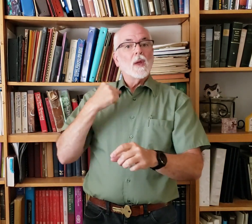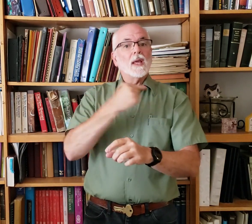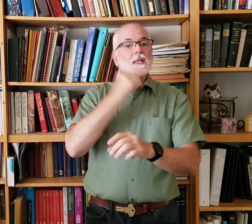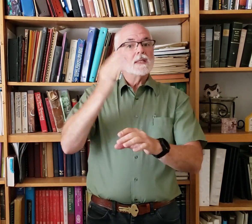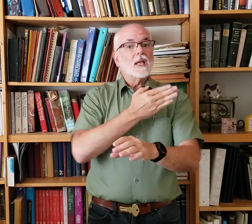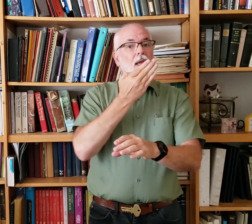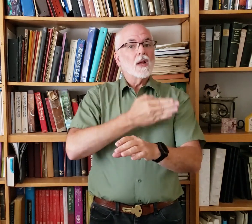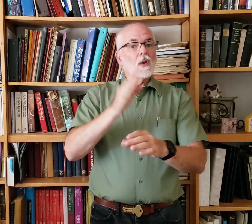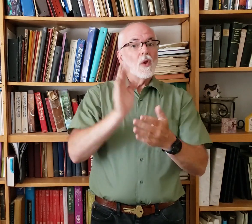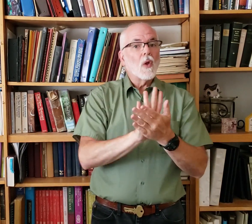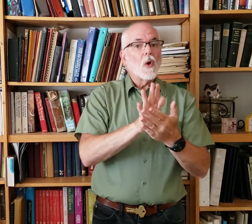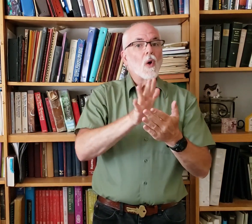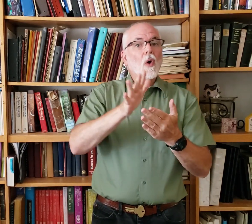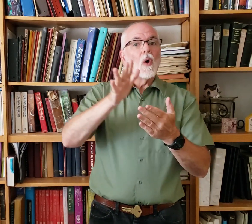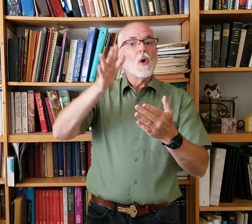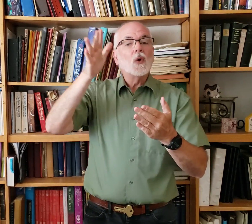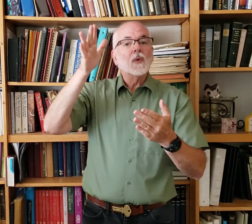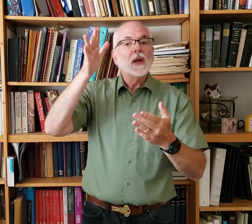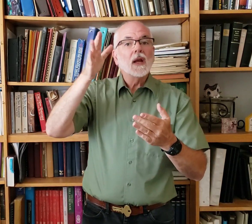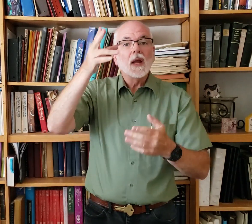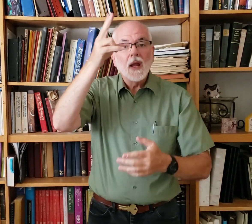we sing glory,